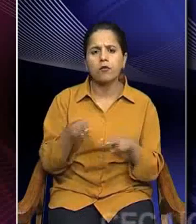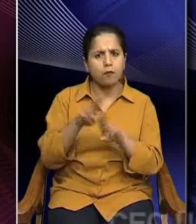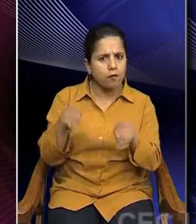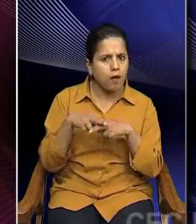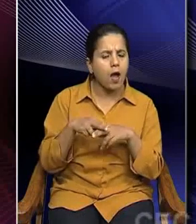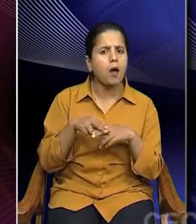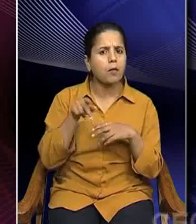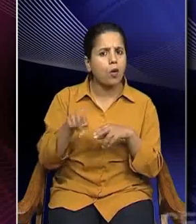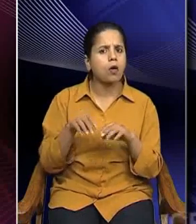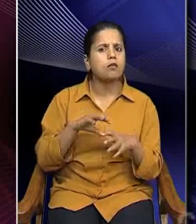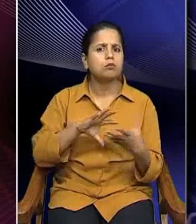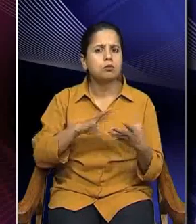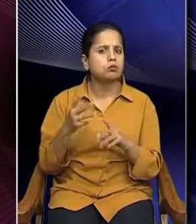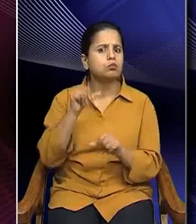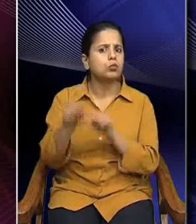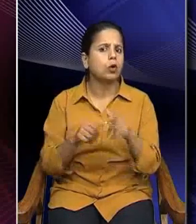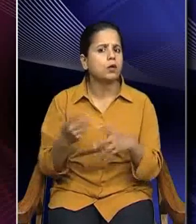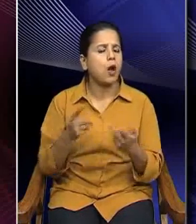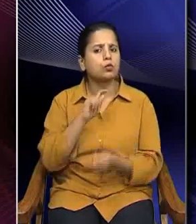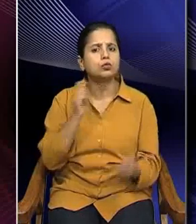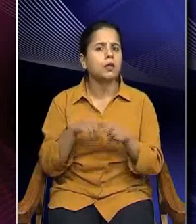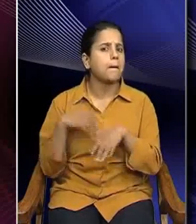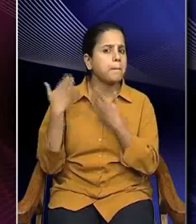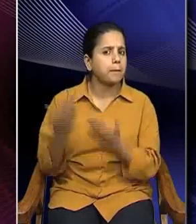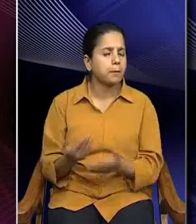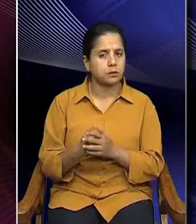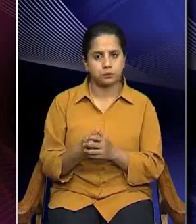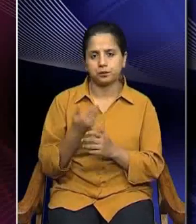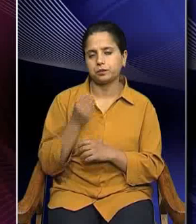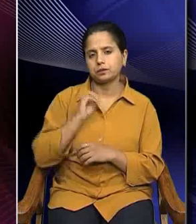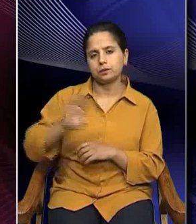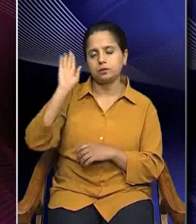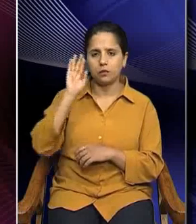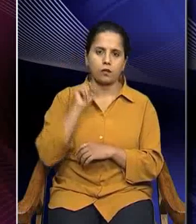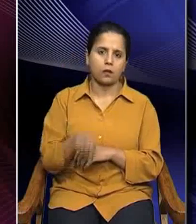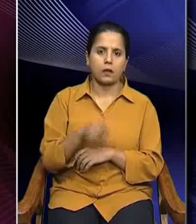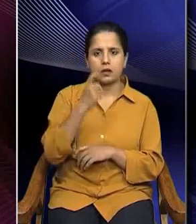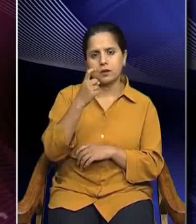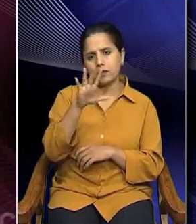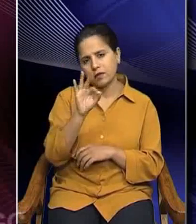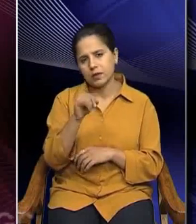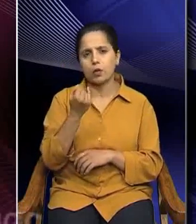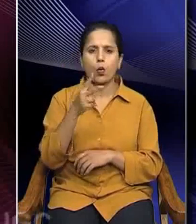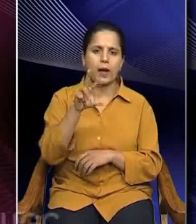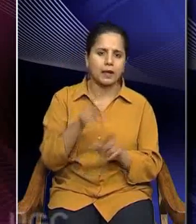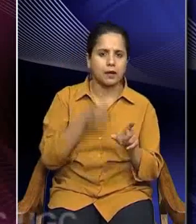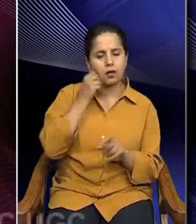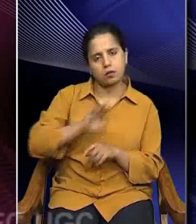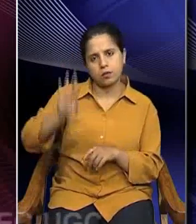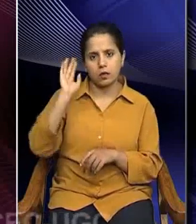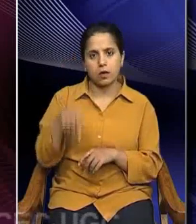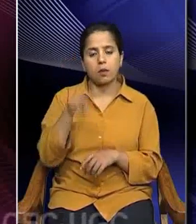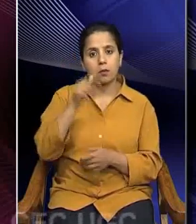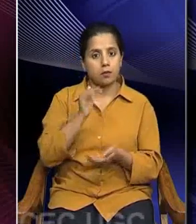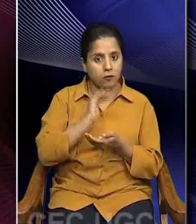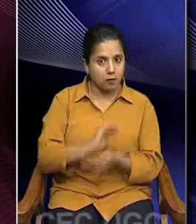it has changed over time. So in the traditional times, about 50 to 80 years ago, fertility or